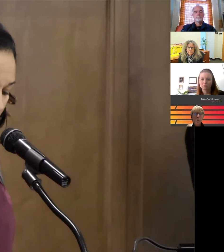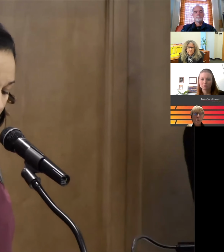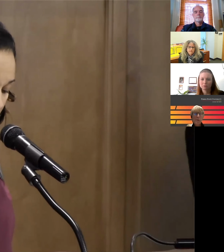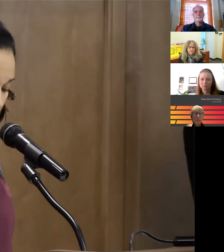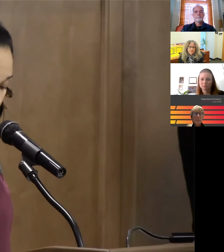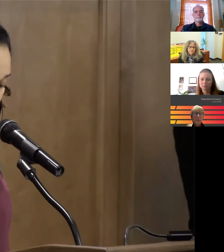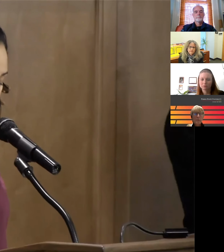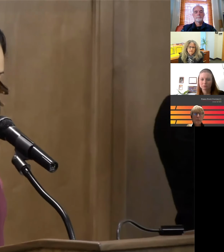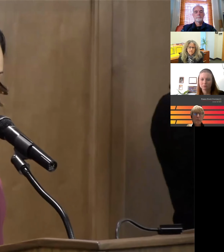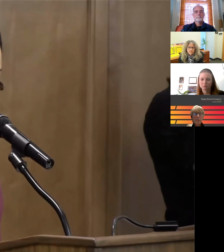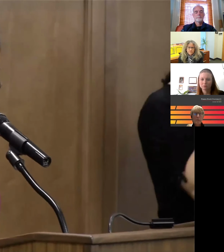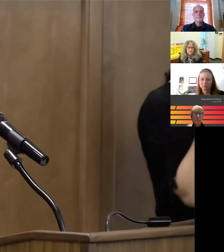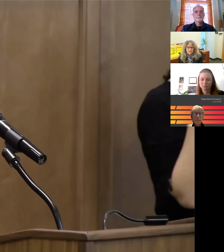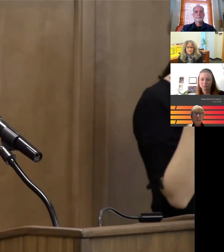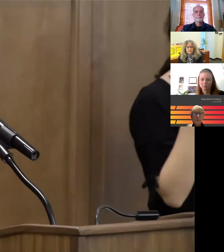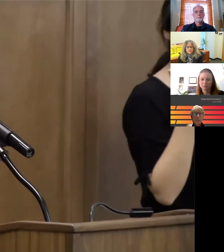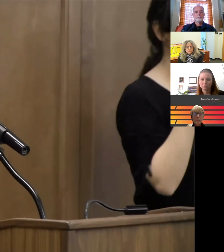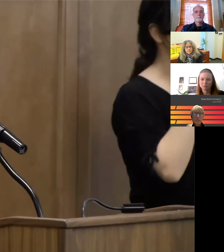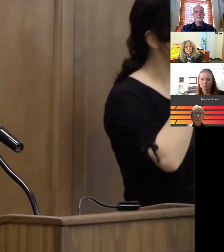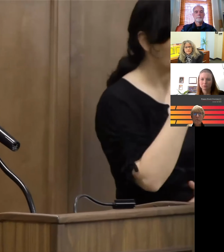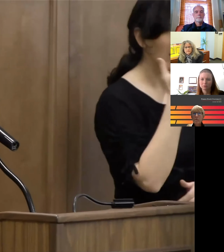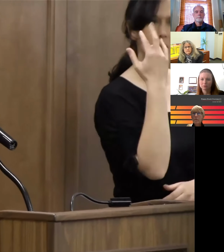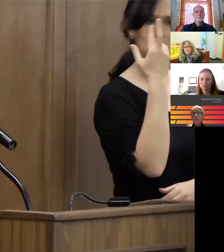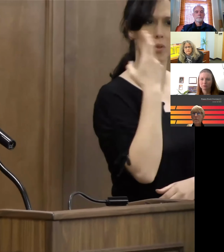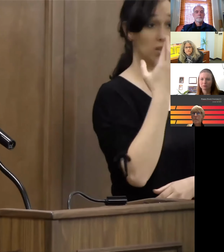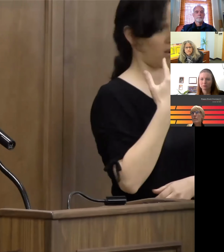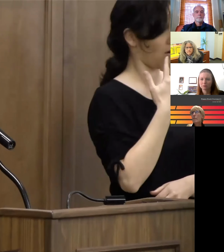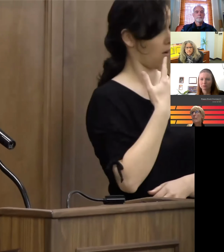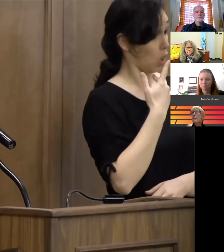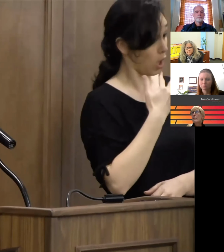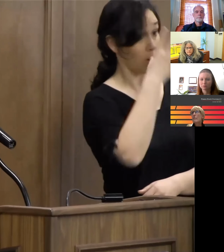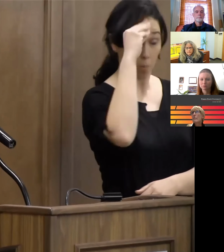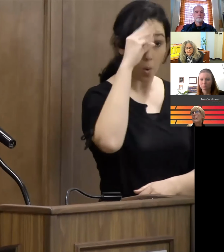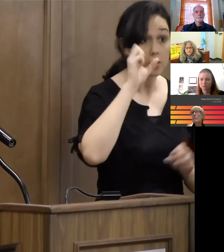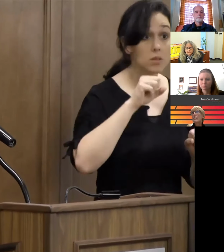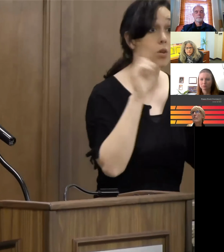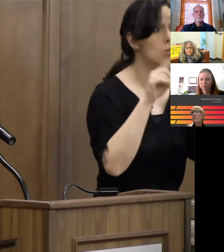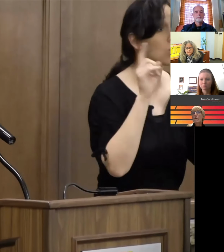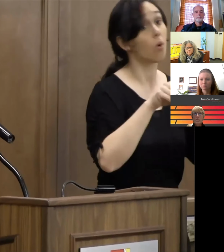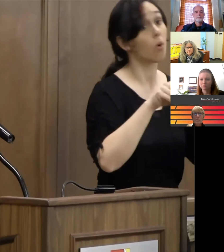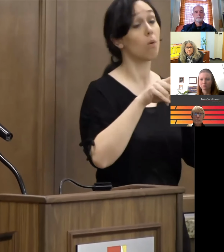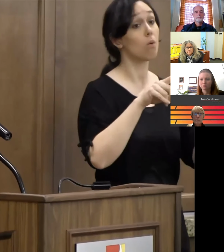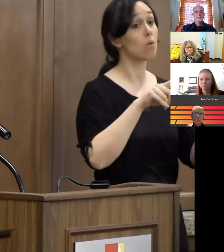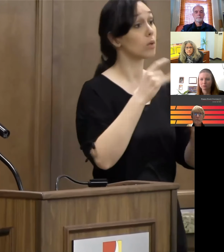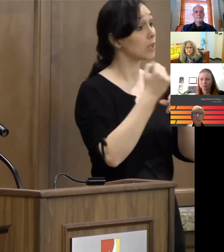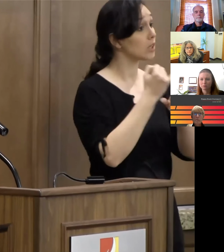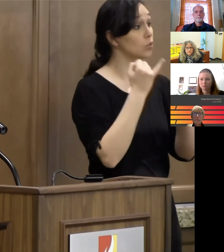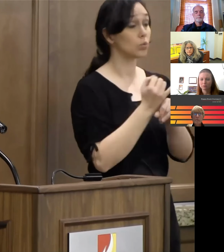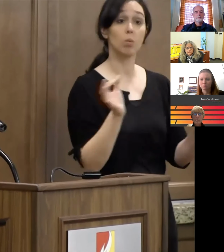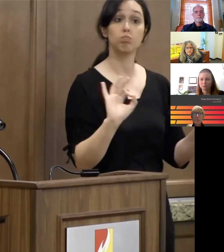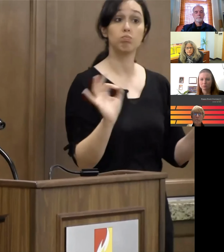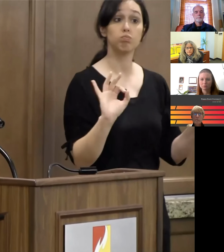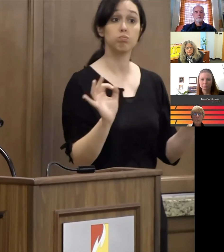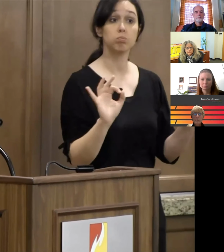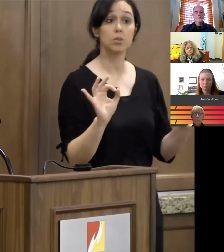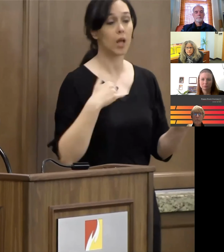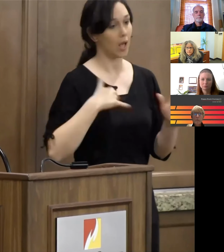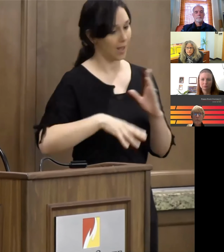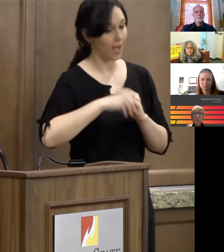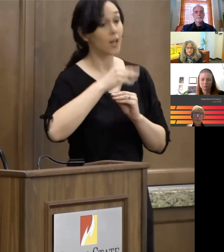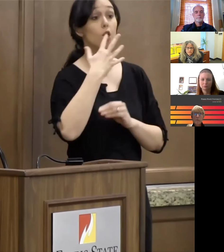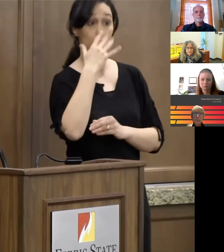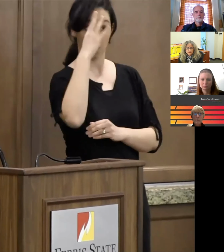remarkable. For some strange reason, colored boys can attend the Ferris Institute without being ostracized. I may add that a